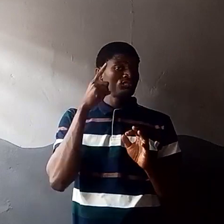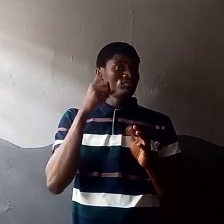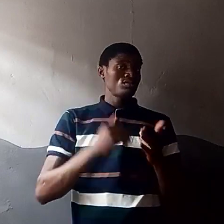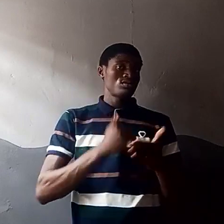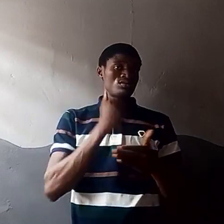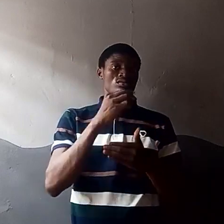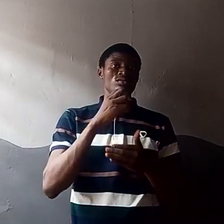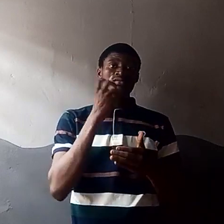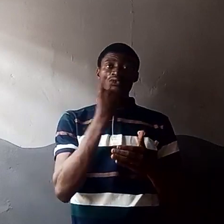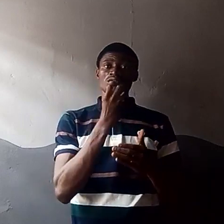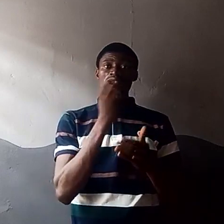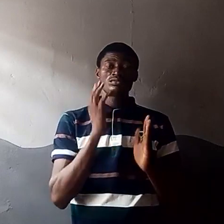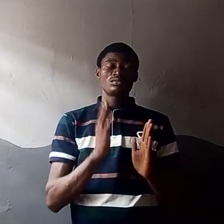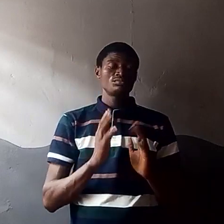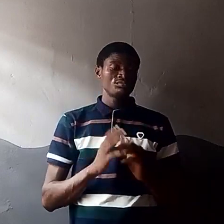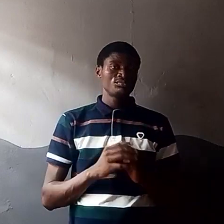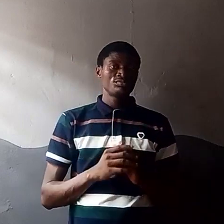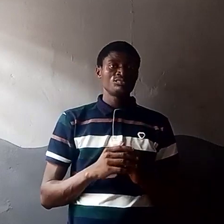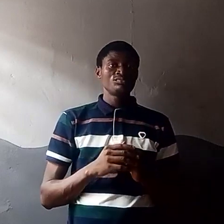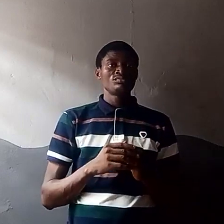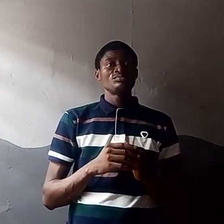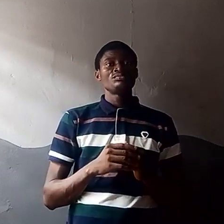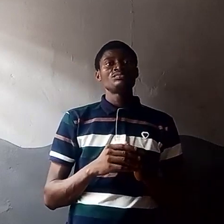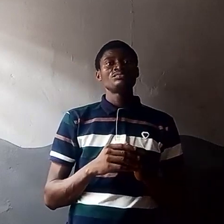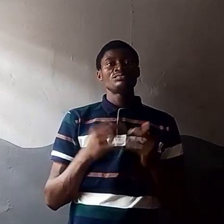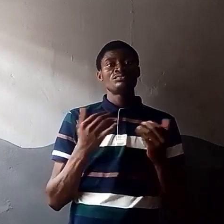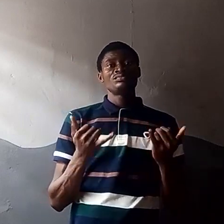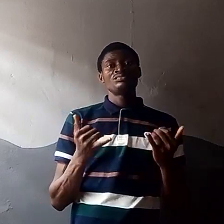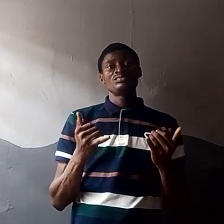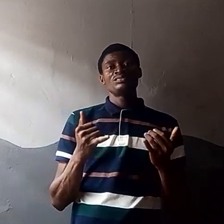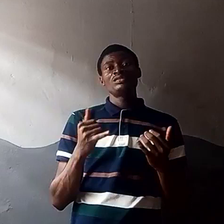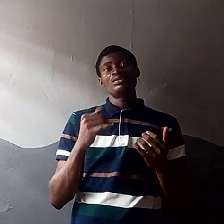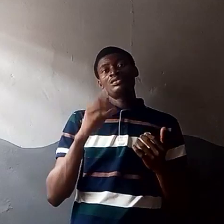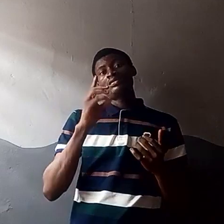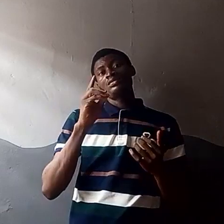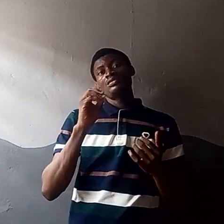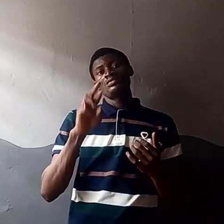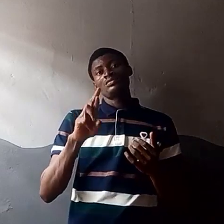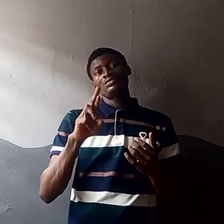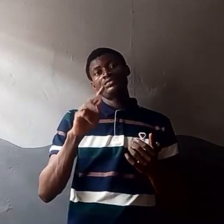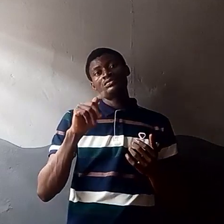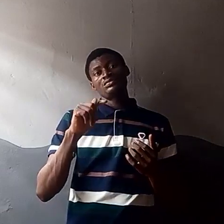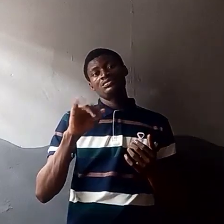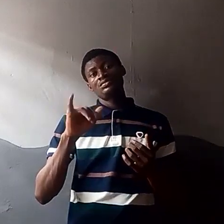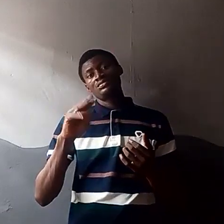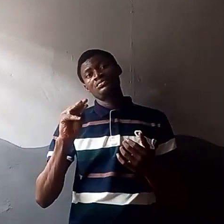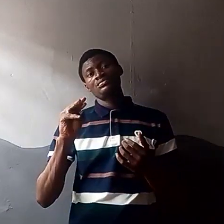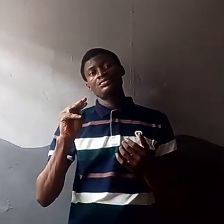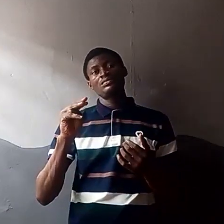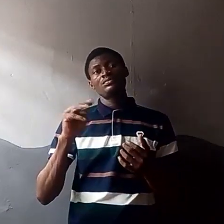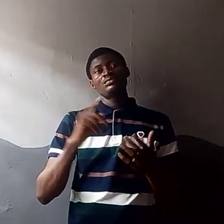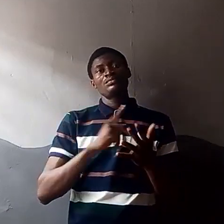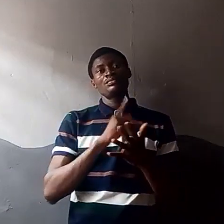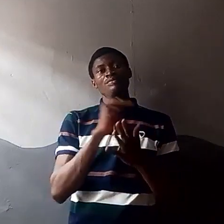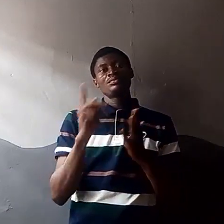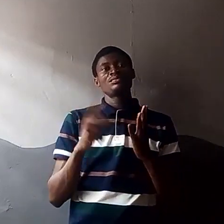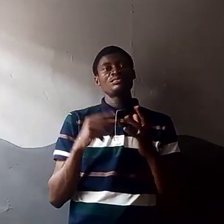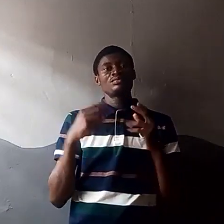is Dr. Tim. He's also a public health master student at University of, I